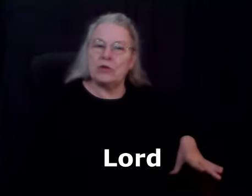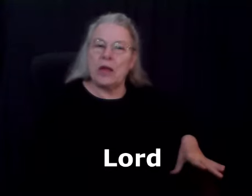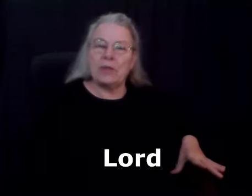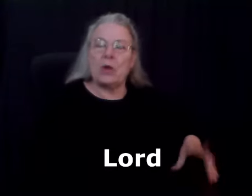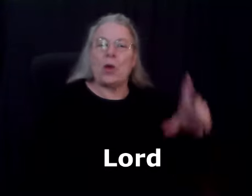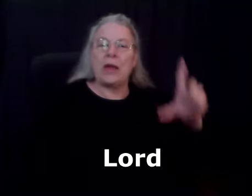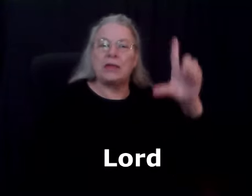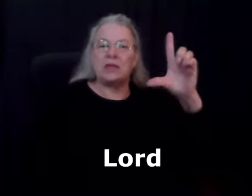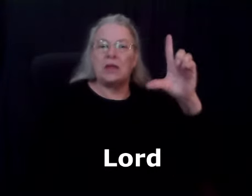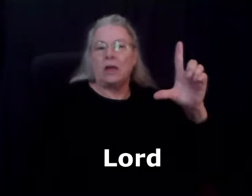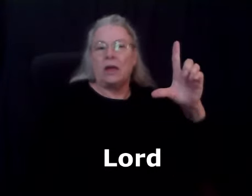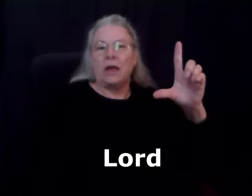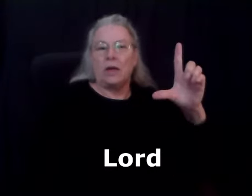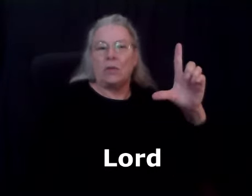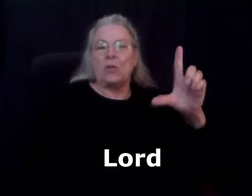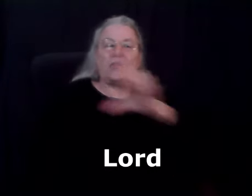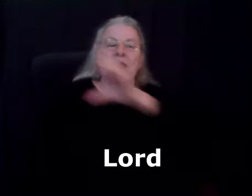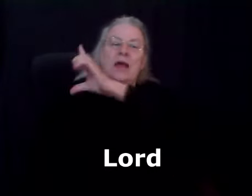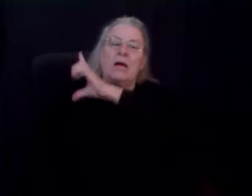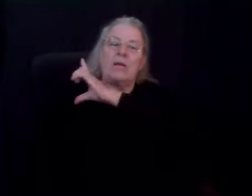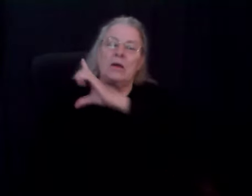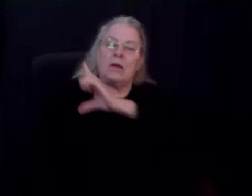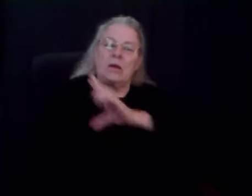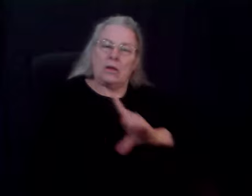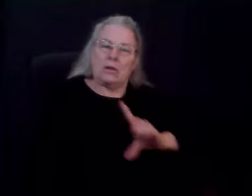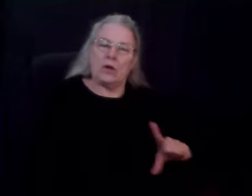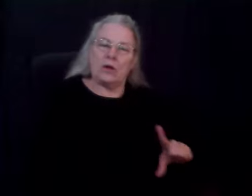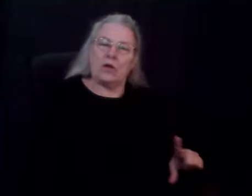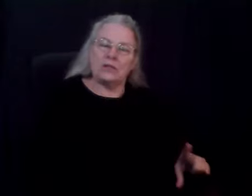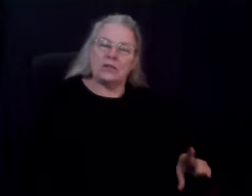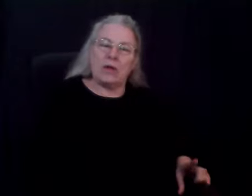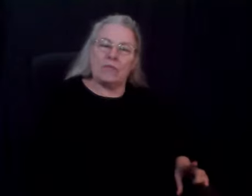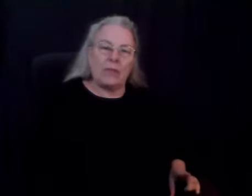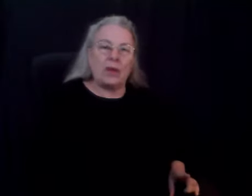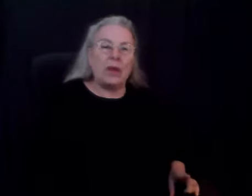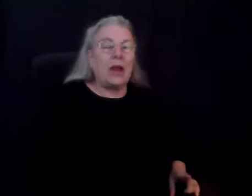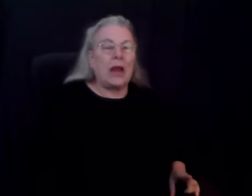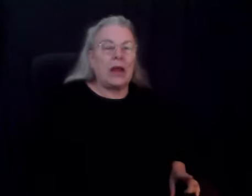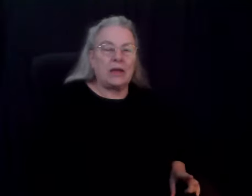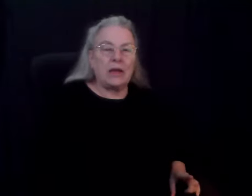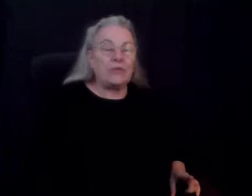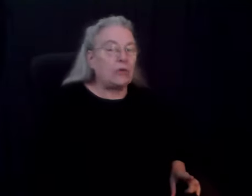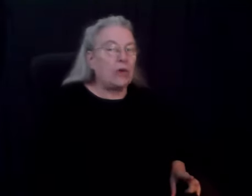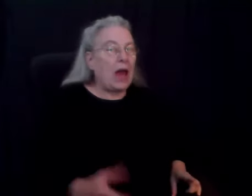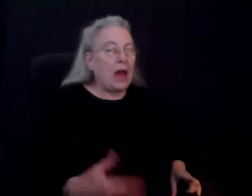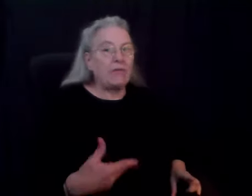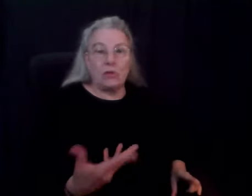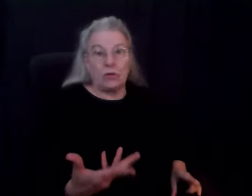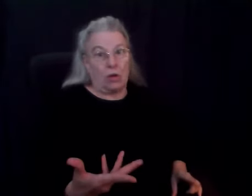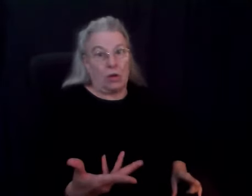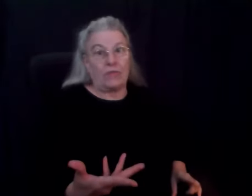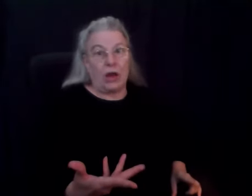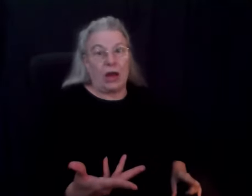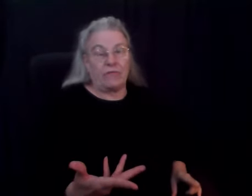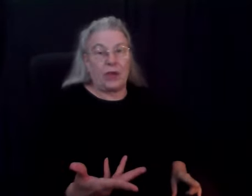dominant waist, with the L going across that ribbon. And if you haven't learned all of your alphabet, you